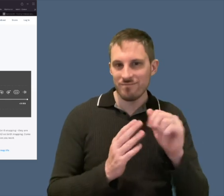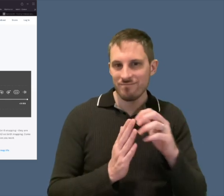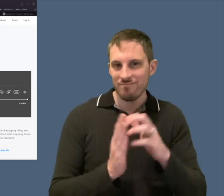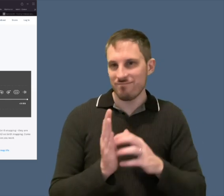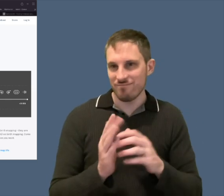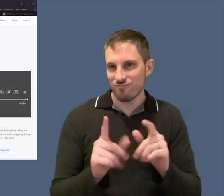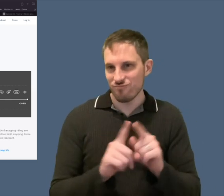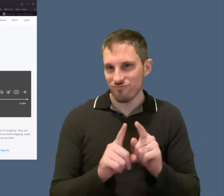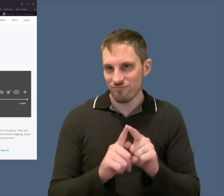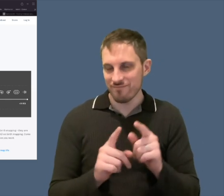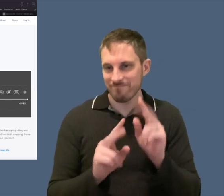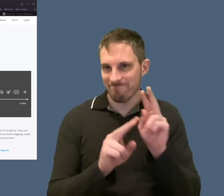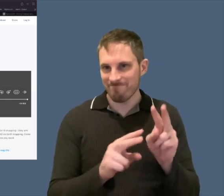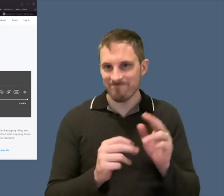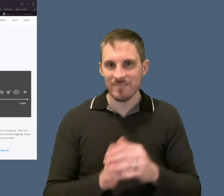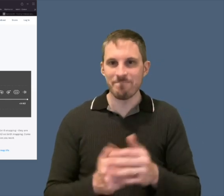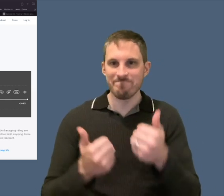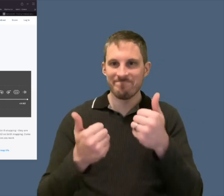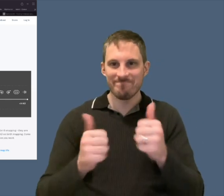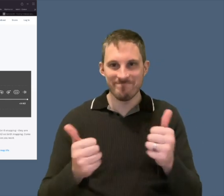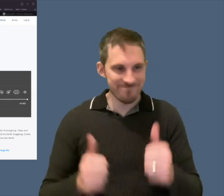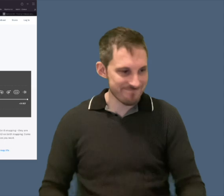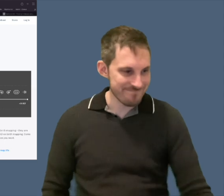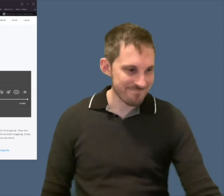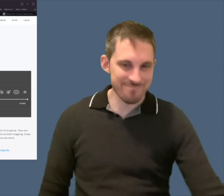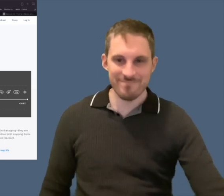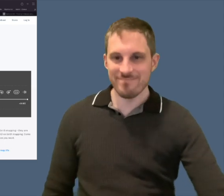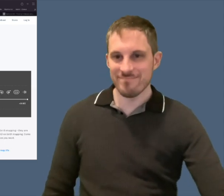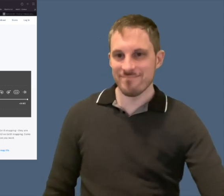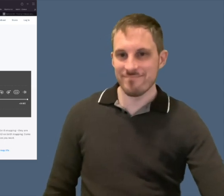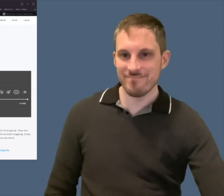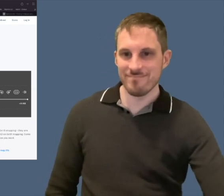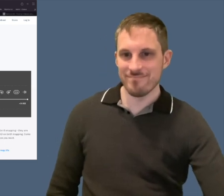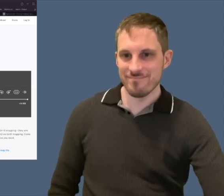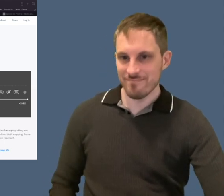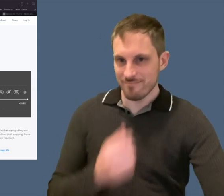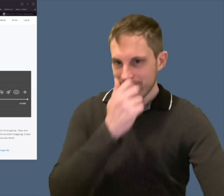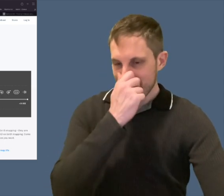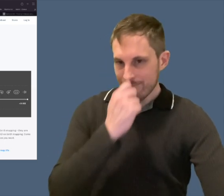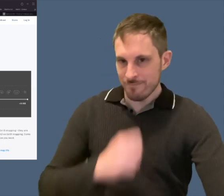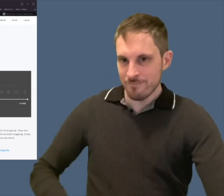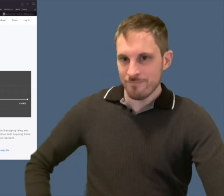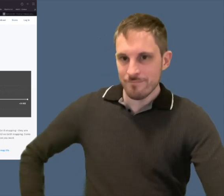Rebellion. Yeah! Yeah!